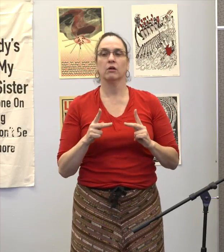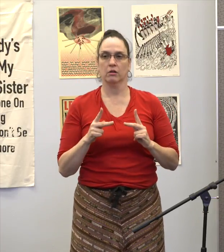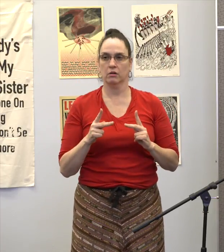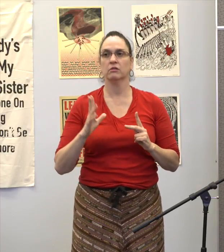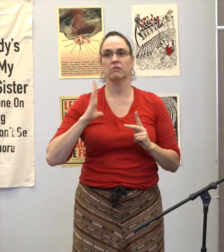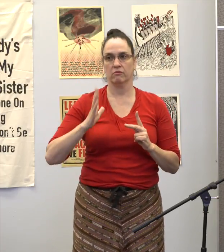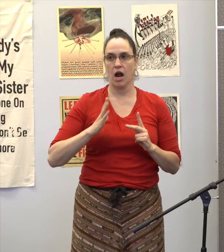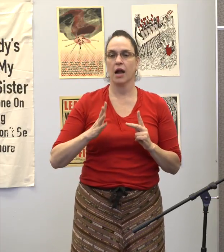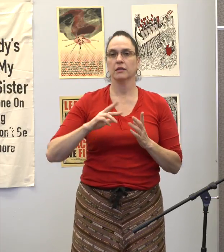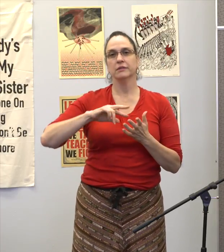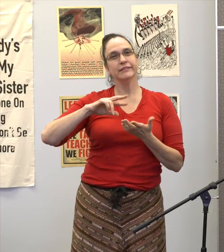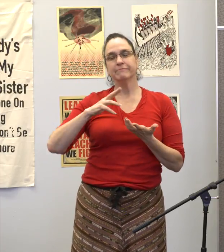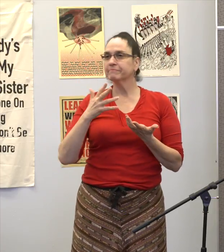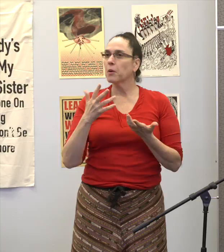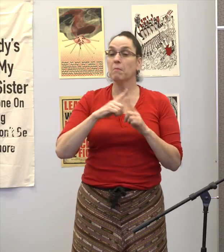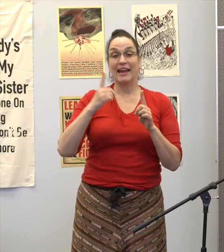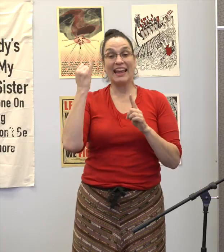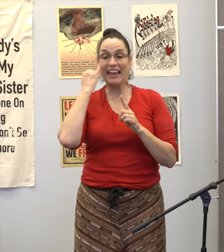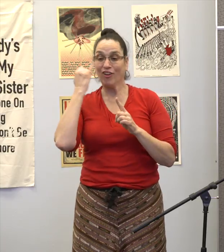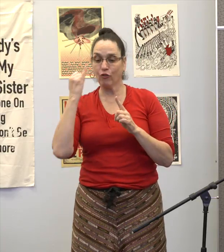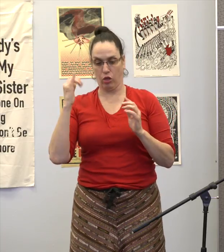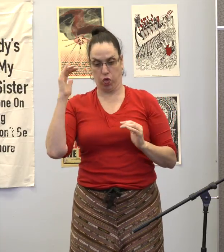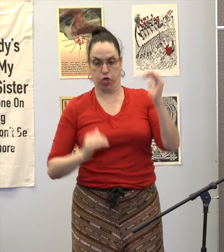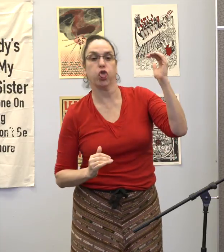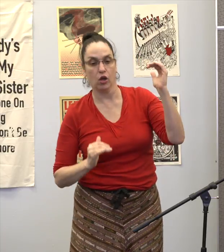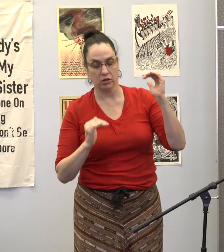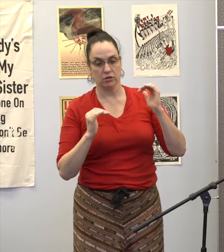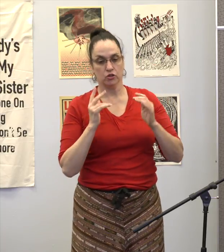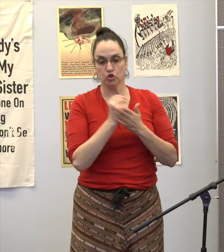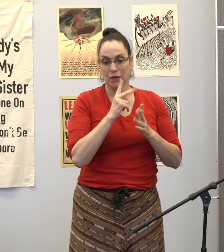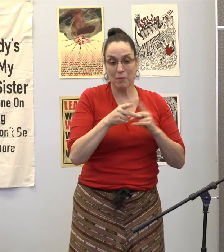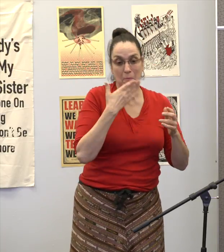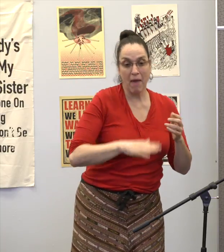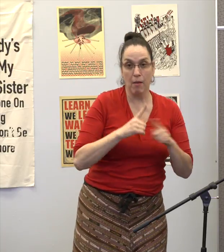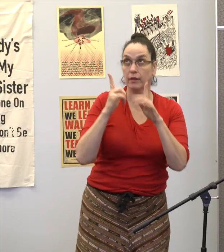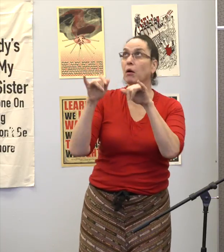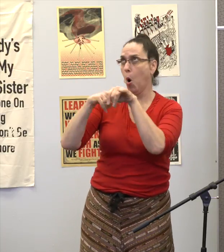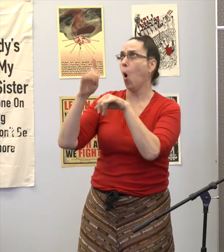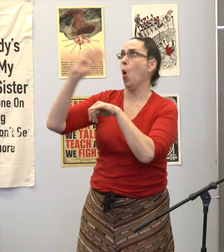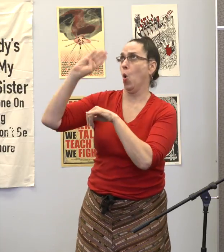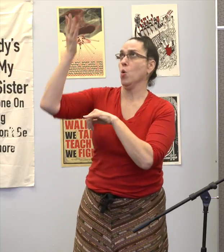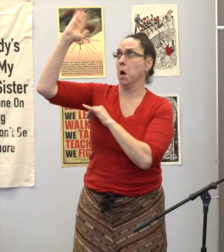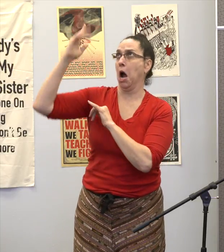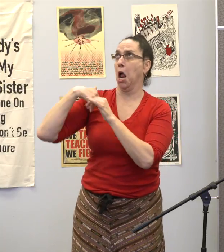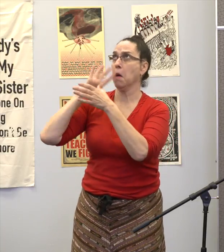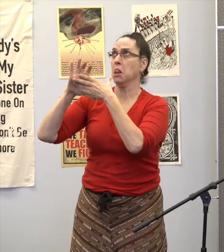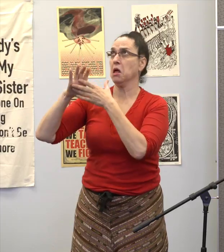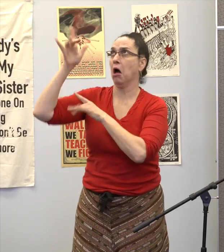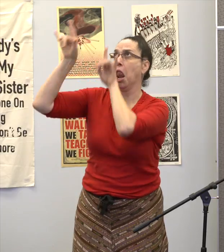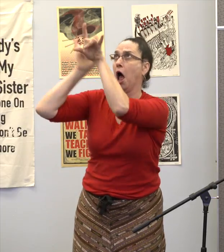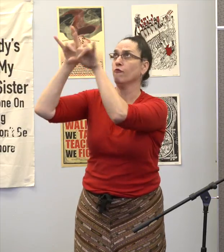your claim terribly suspect, terribly suspect. The question is not, do you say you love